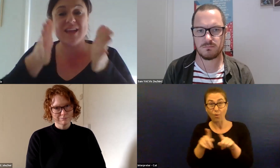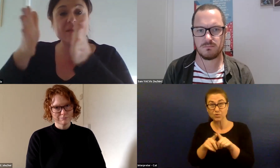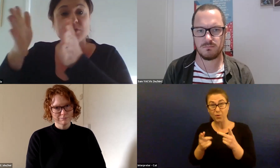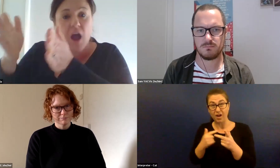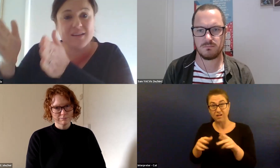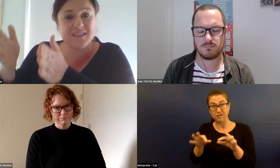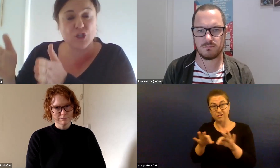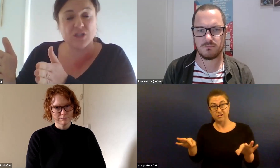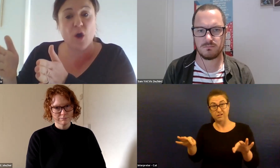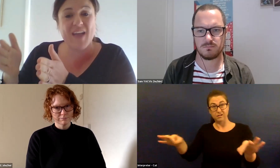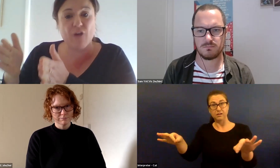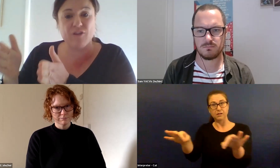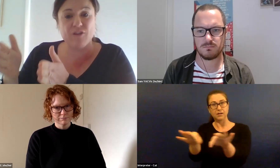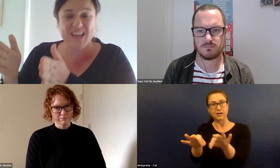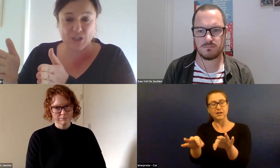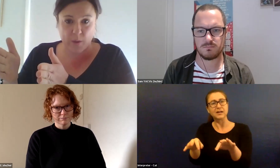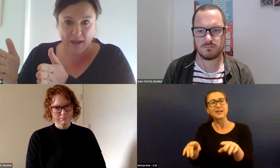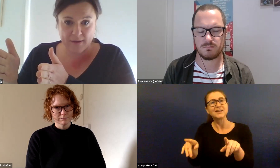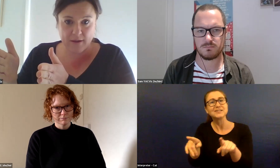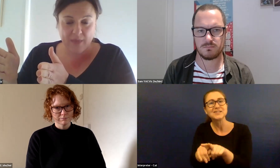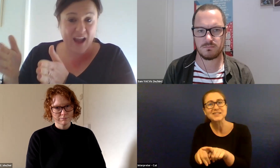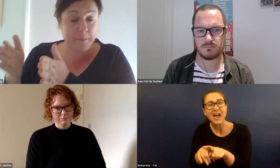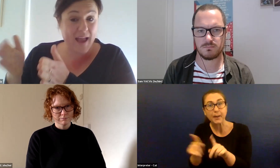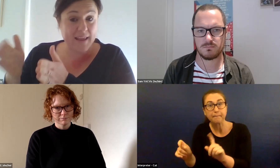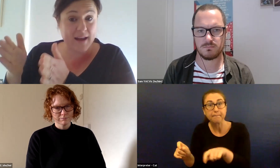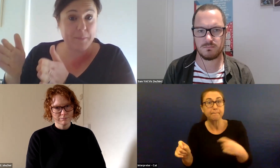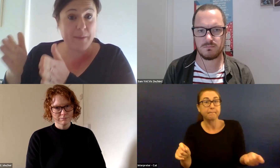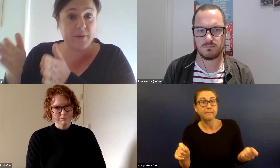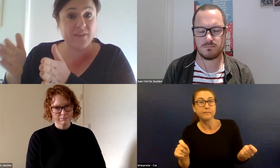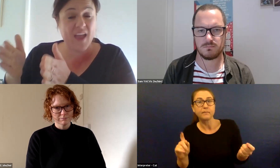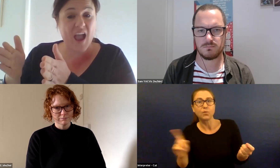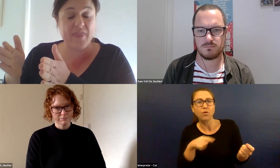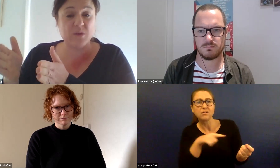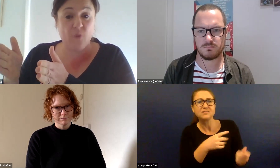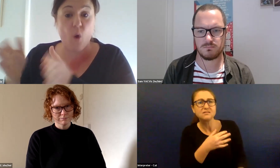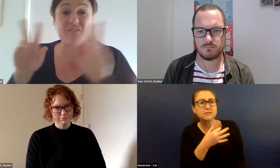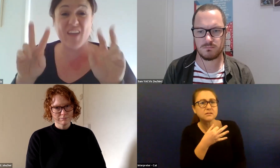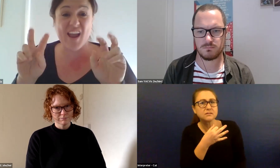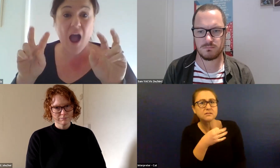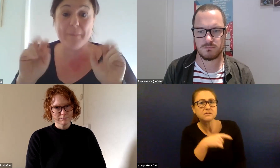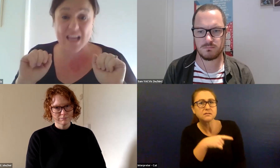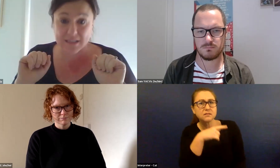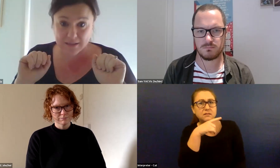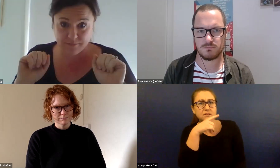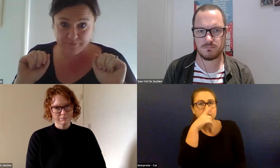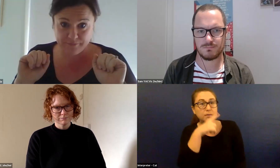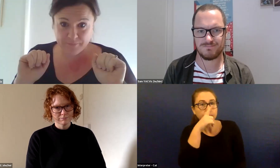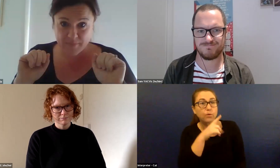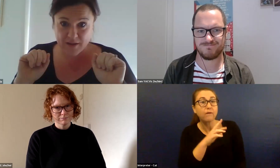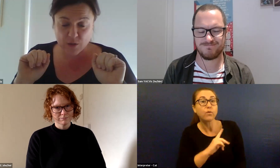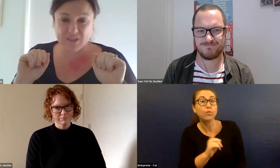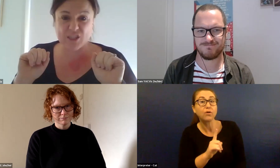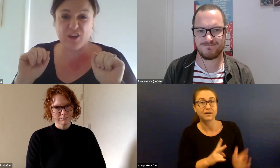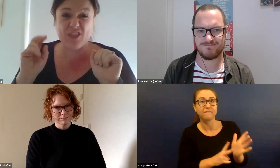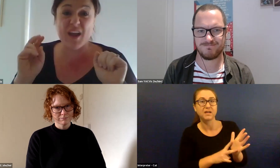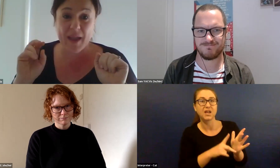was the same size sectioned off area next to it that had barely any people in there, and that was for VIPs.